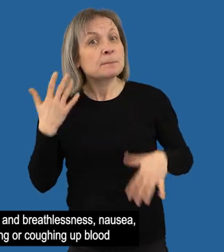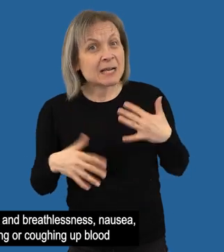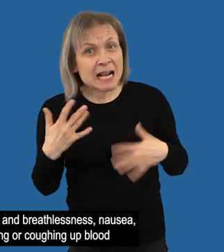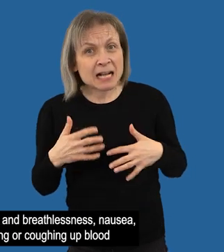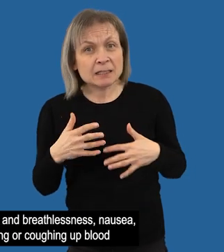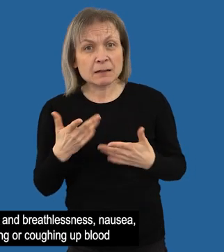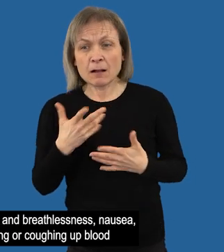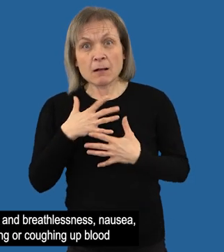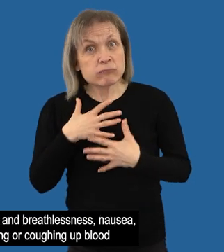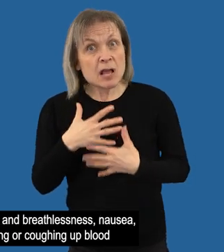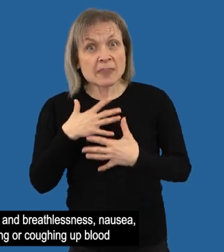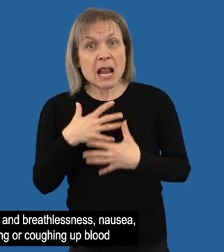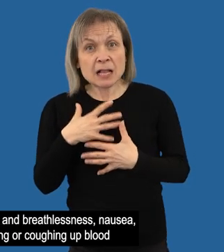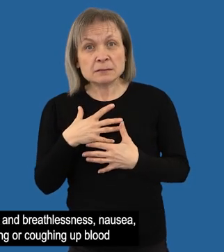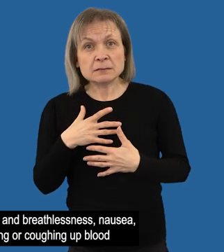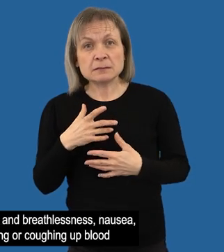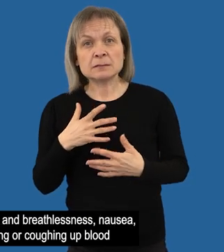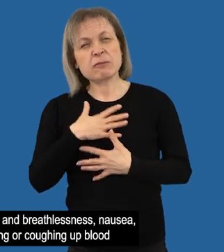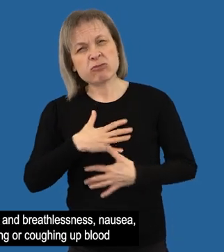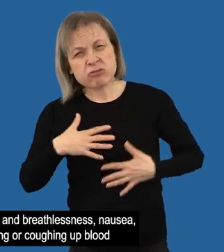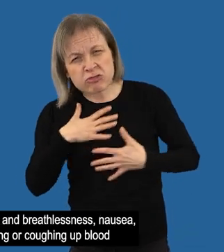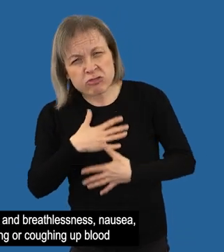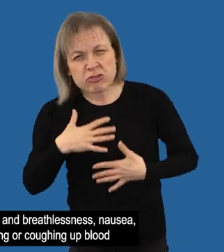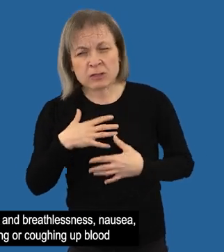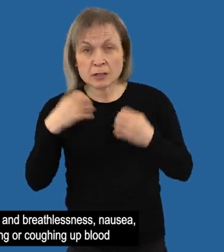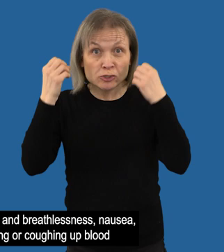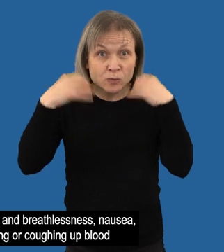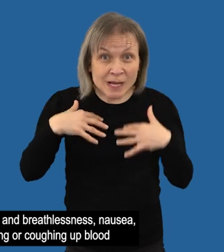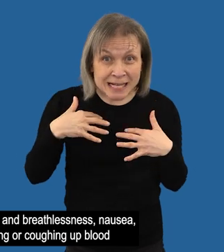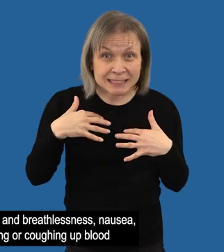Chest pain and breathlessness, nausea, sweating or coughing up blood.